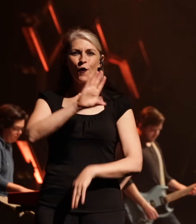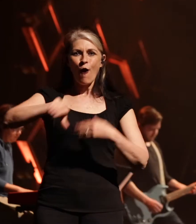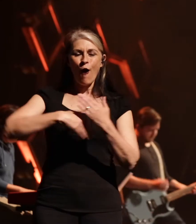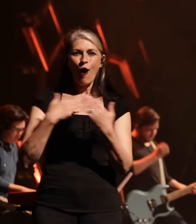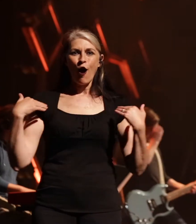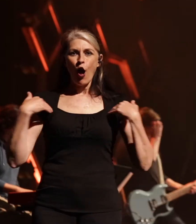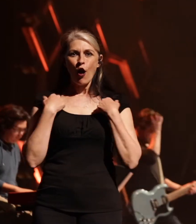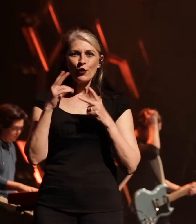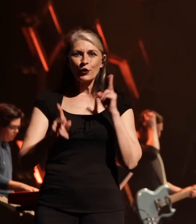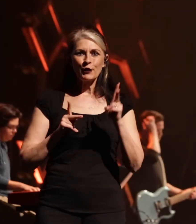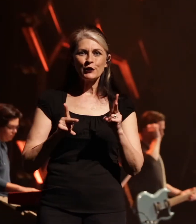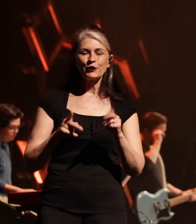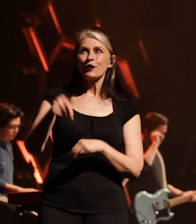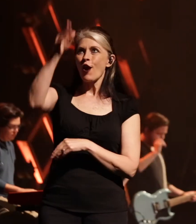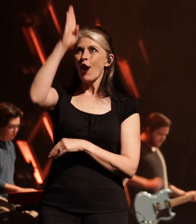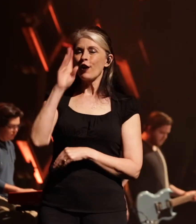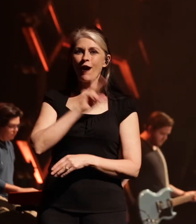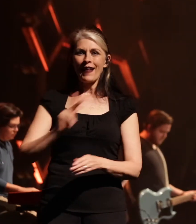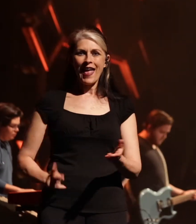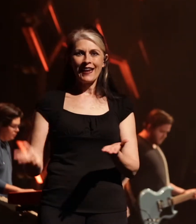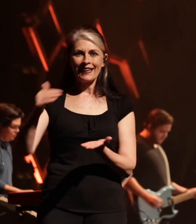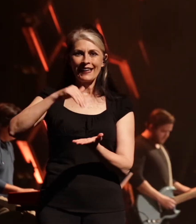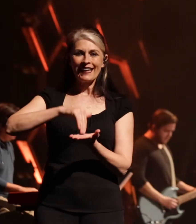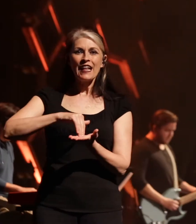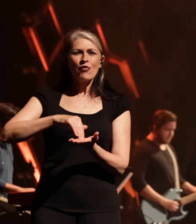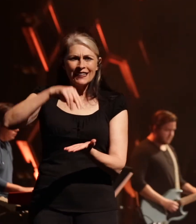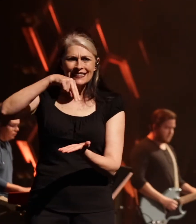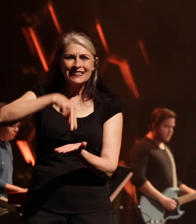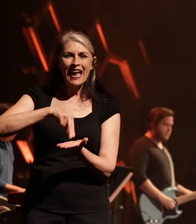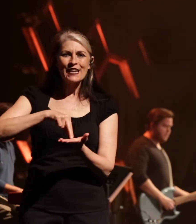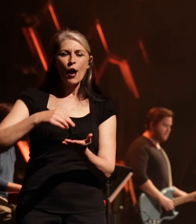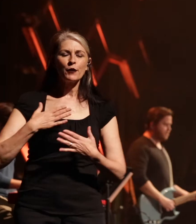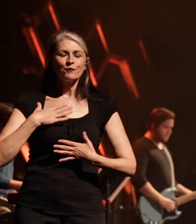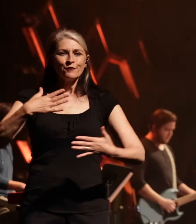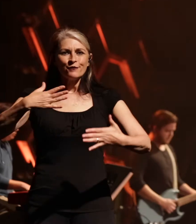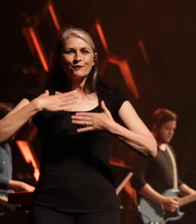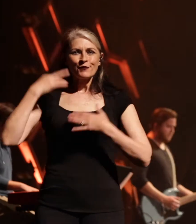King. Let's sing his praises together. Let's stand up. If you have breath in your lungs, you have a reason to sing. Come on.